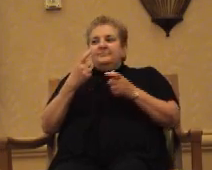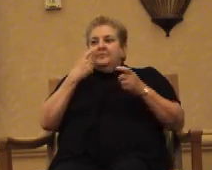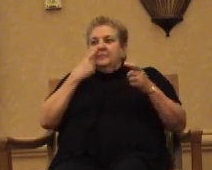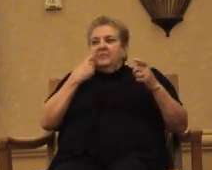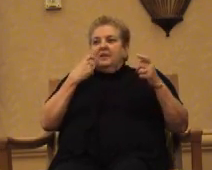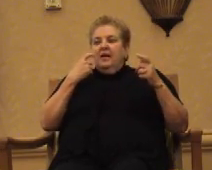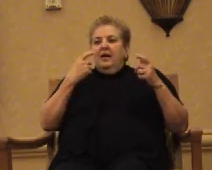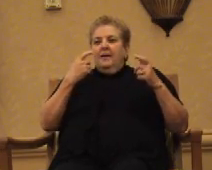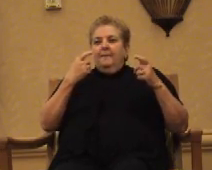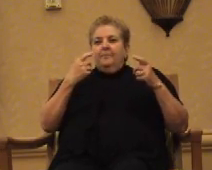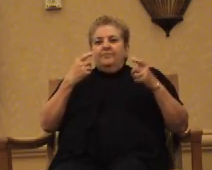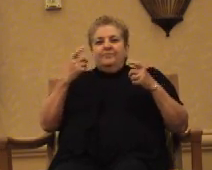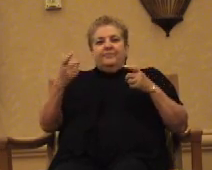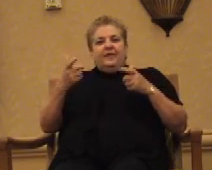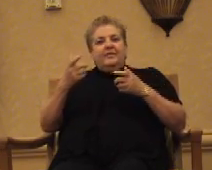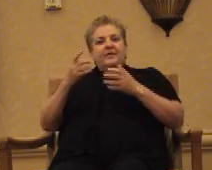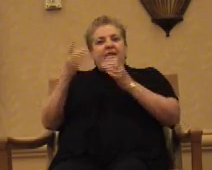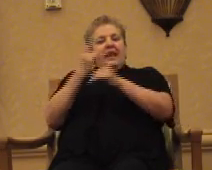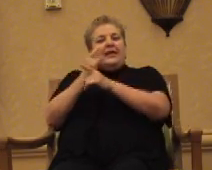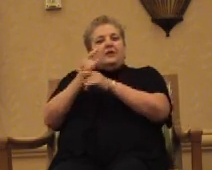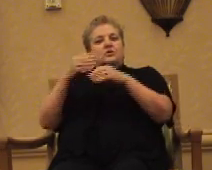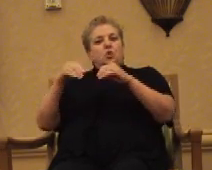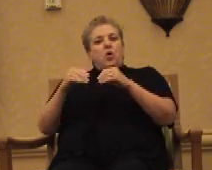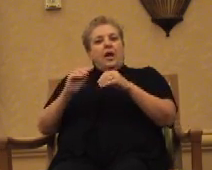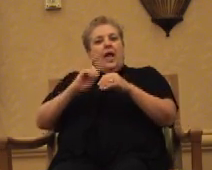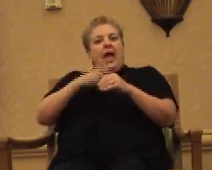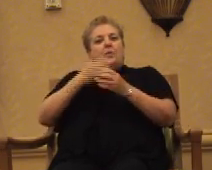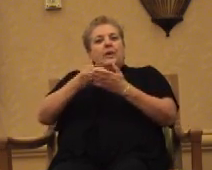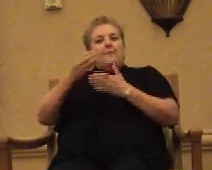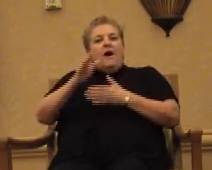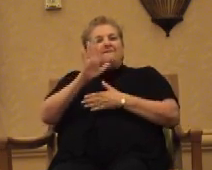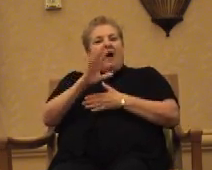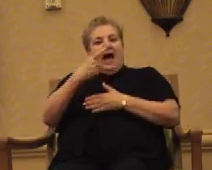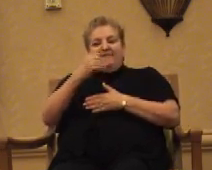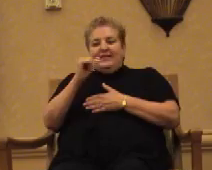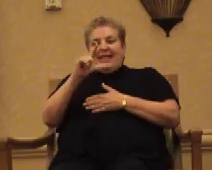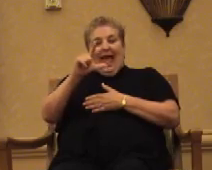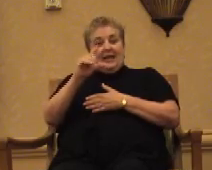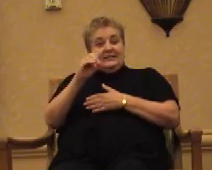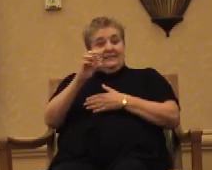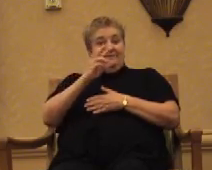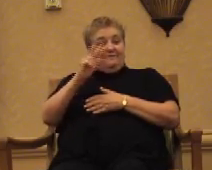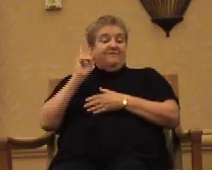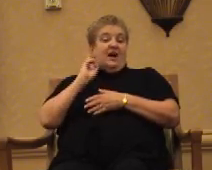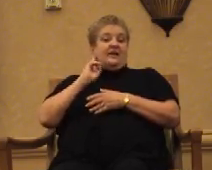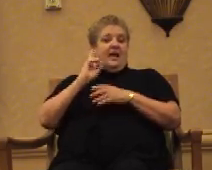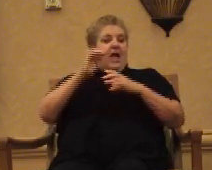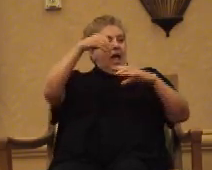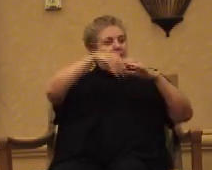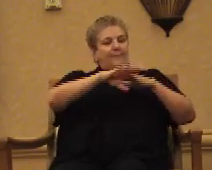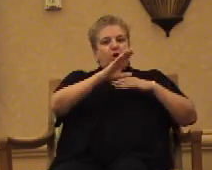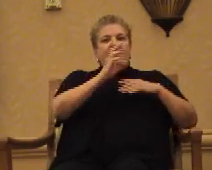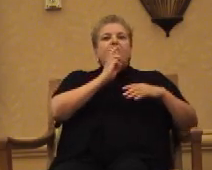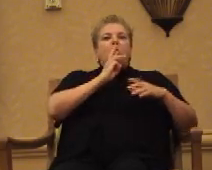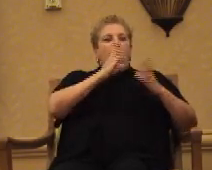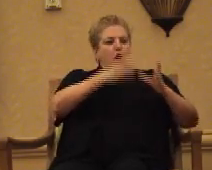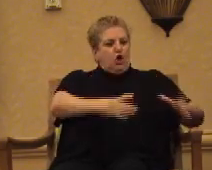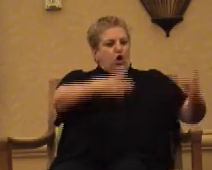over to Beltrama's Liquor and got 5 gallons of vodka. So we put it in the Sparklets thing, and I'm like, this is